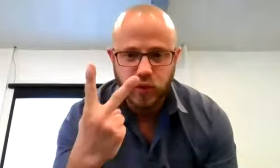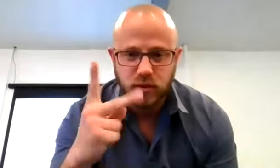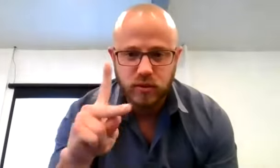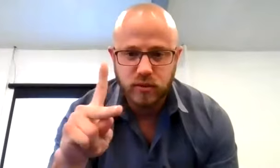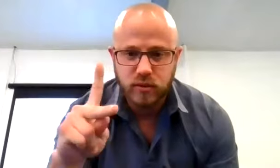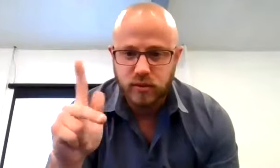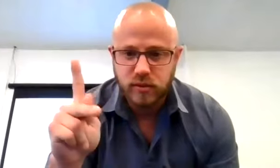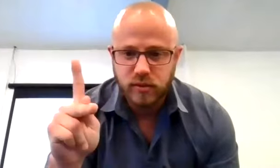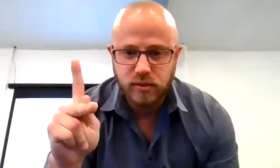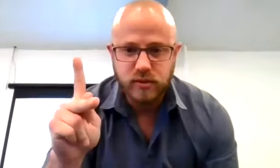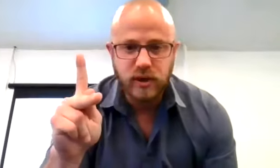K.